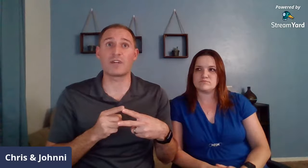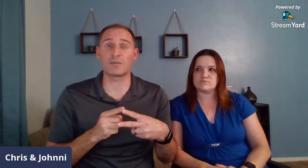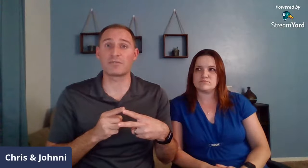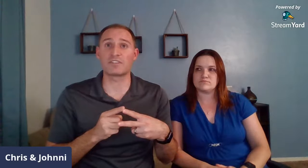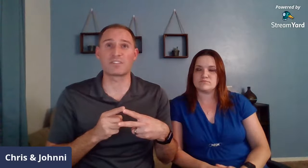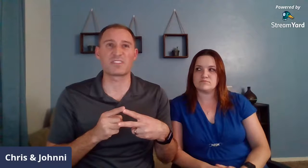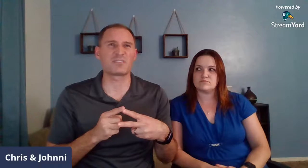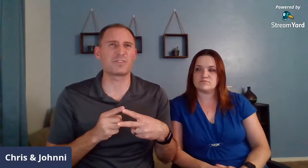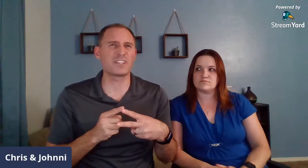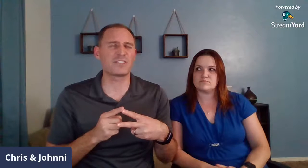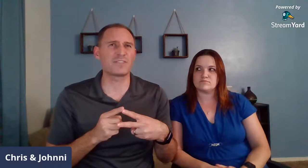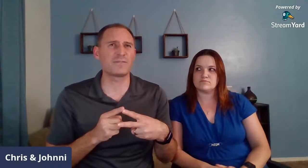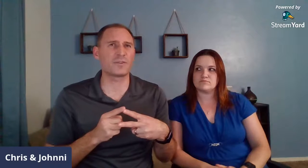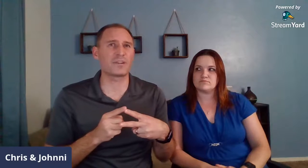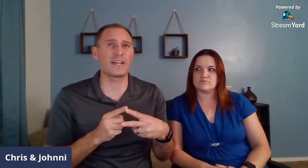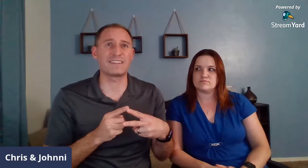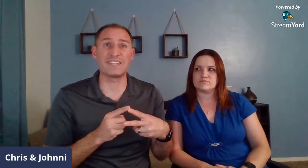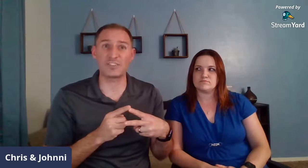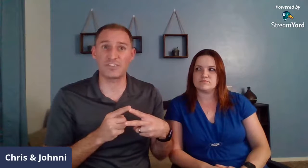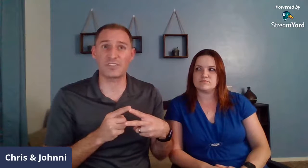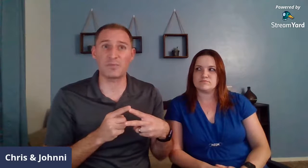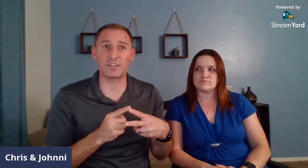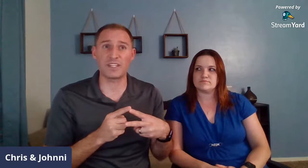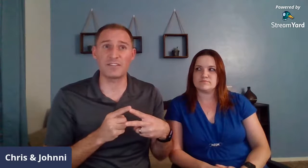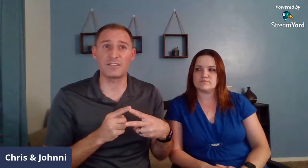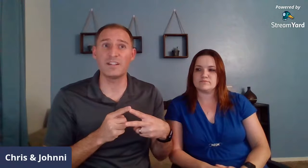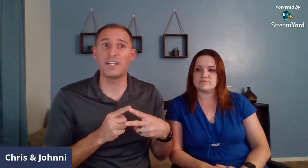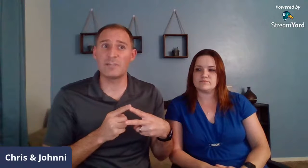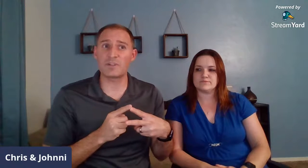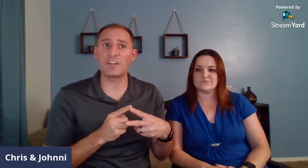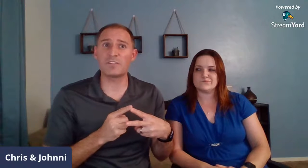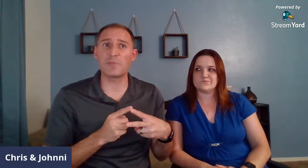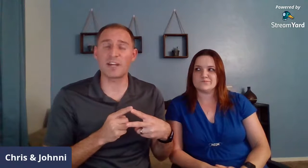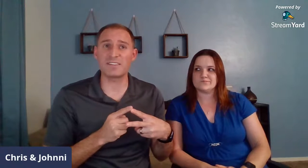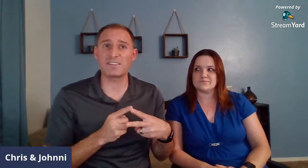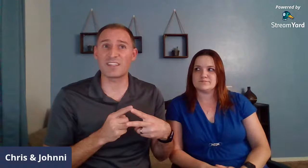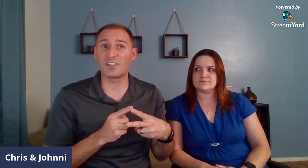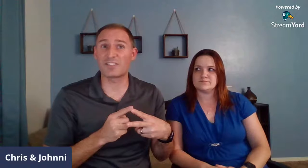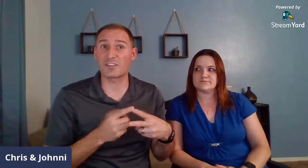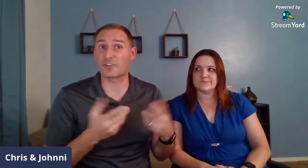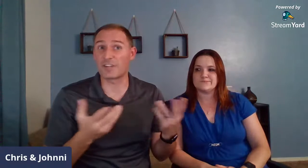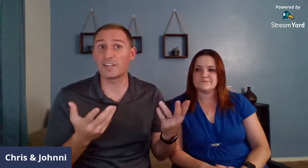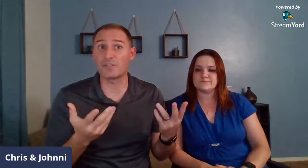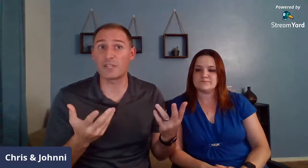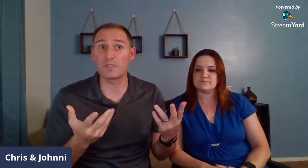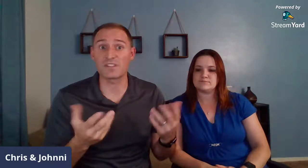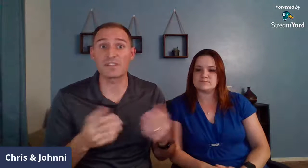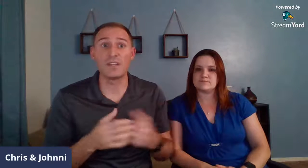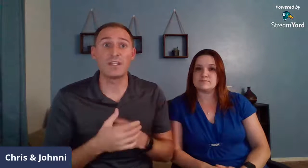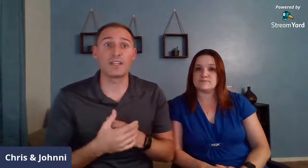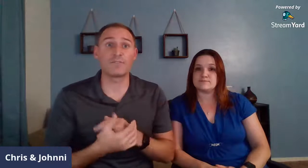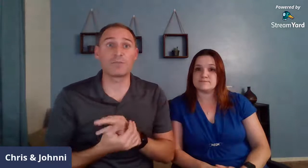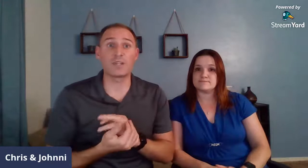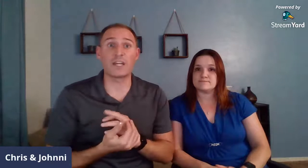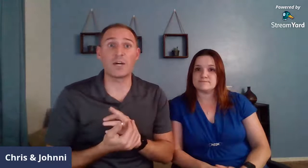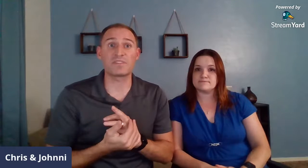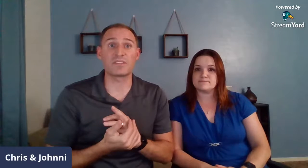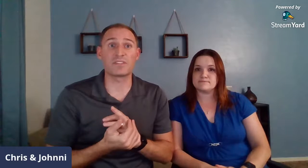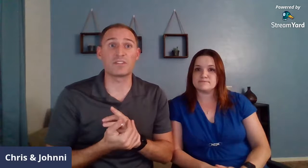incredible resource. It's really good for teachers in particular, but also parents and those that are learning new languages. It really helps to know